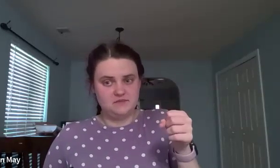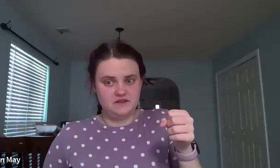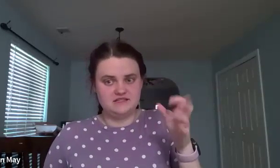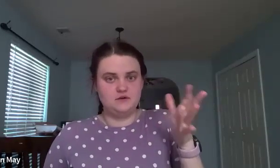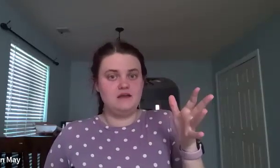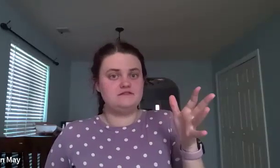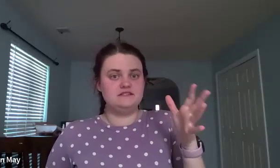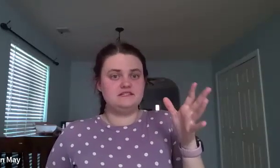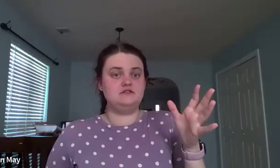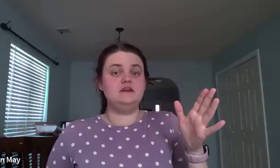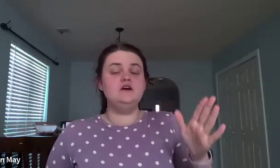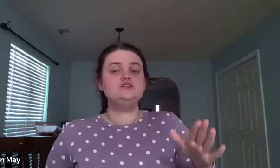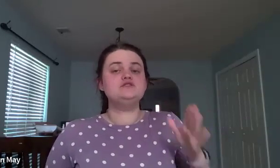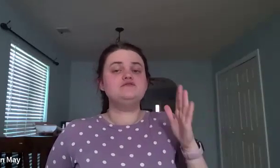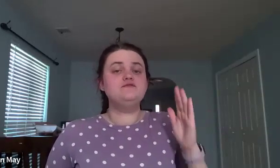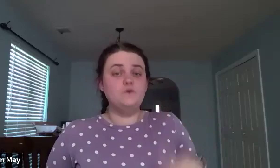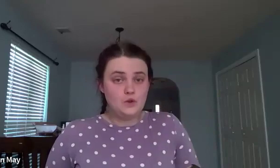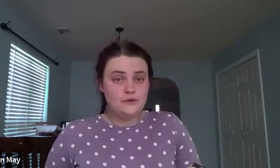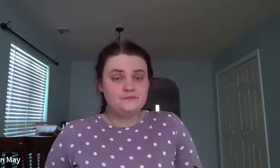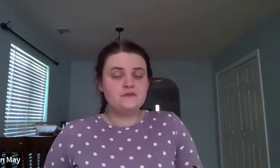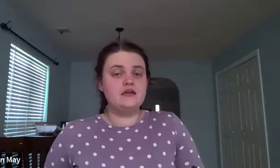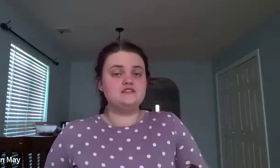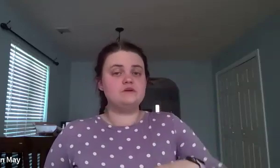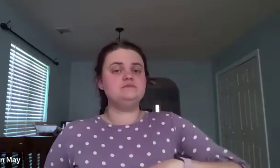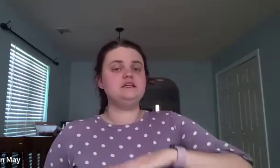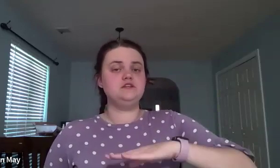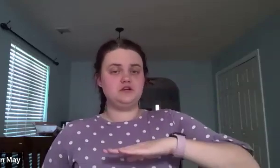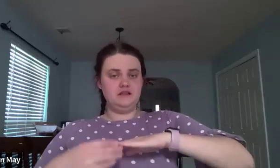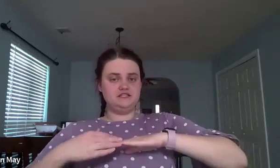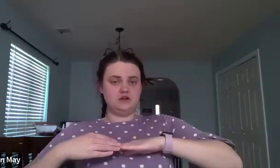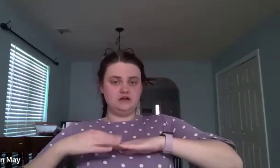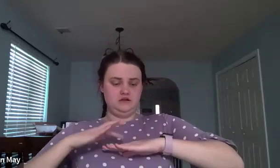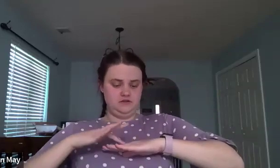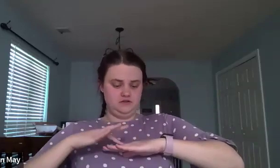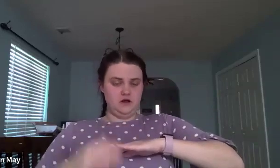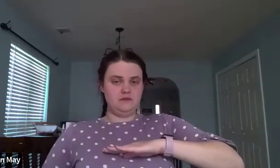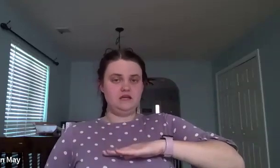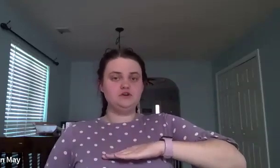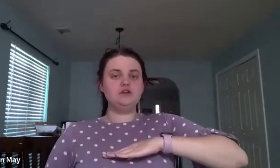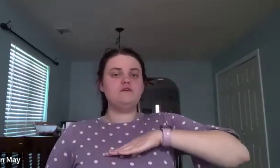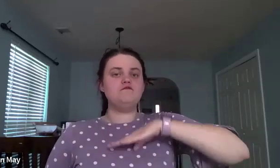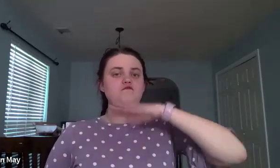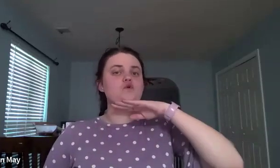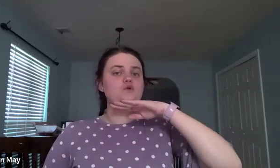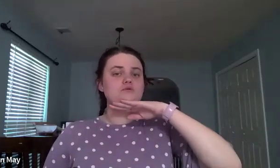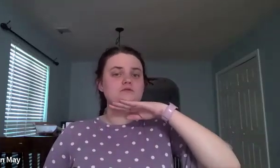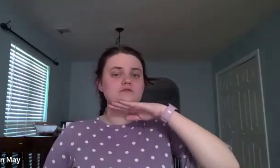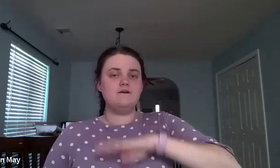it there because I know we're after the 6:30. So full is going to be, you're going to like start here with your dominant, and you're going to go full.